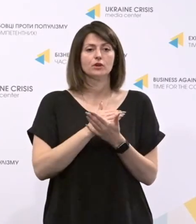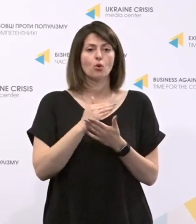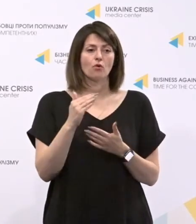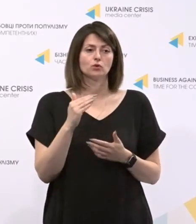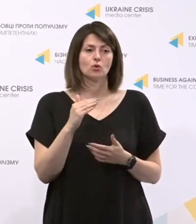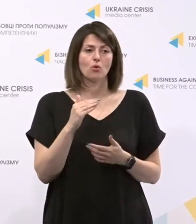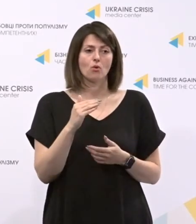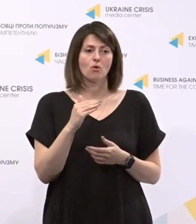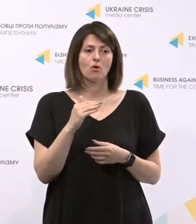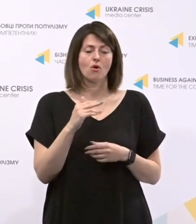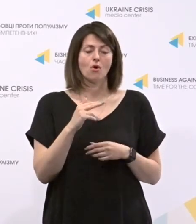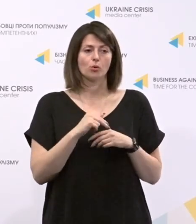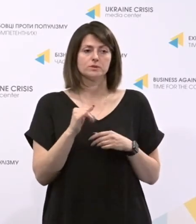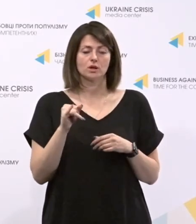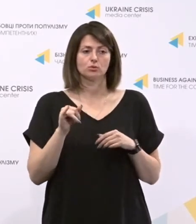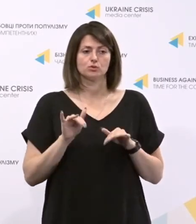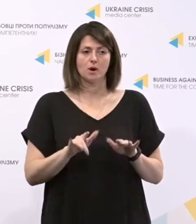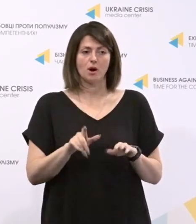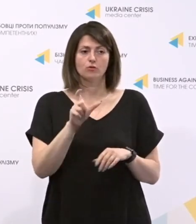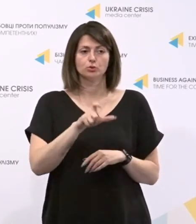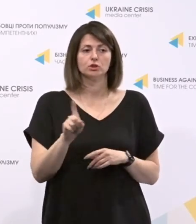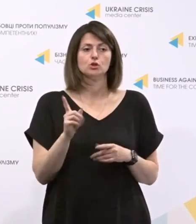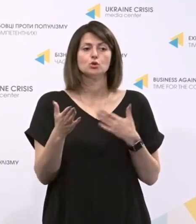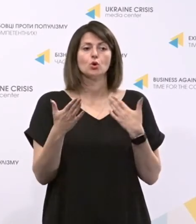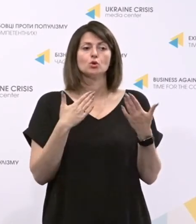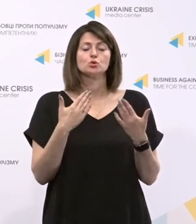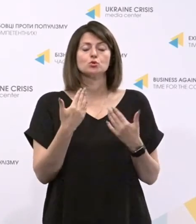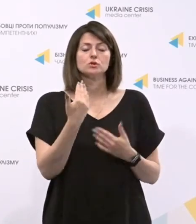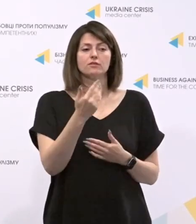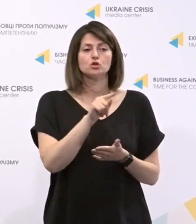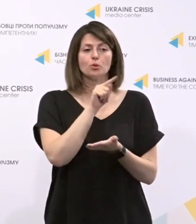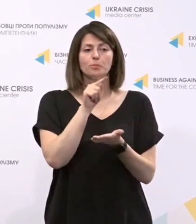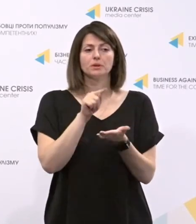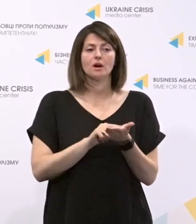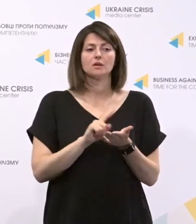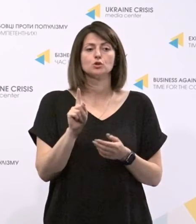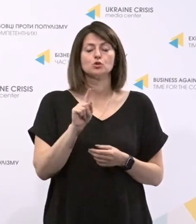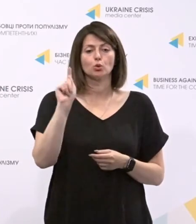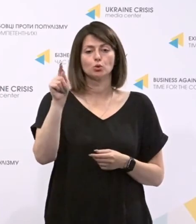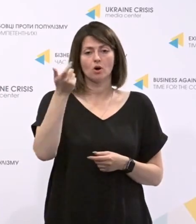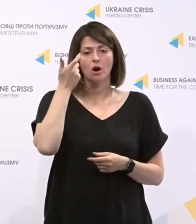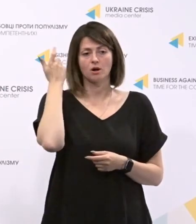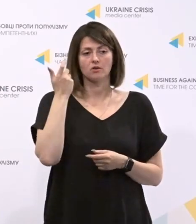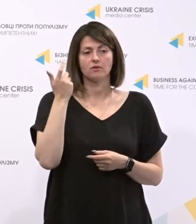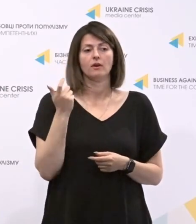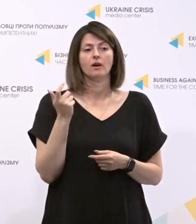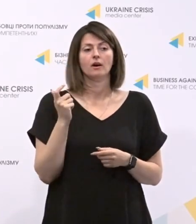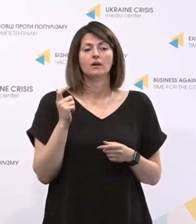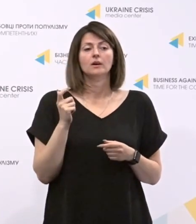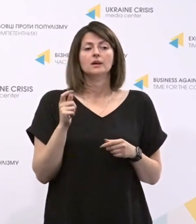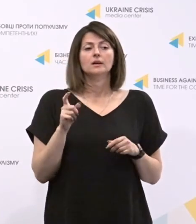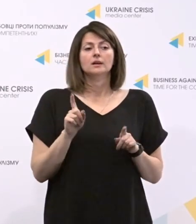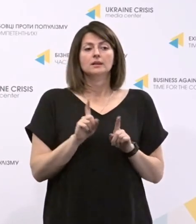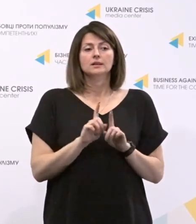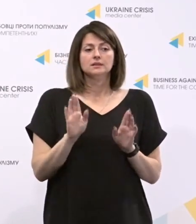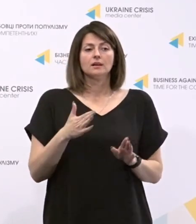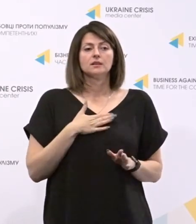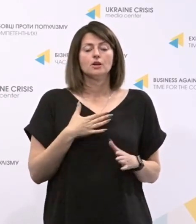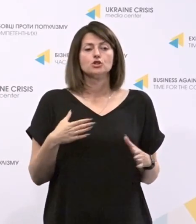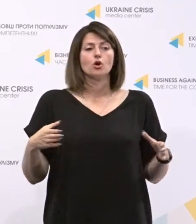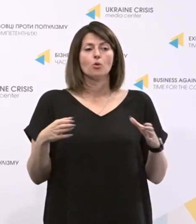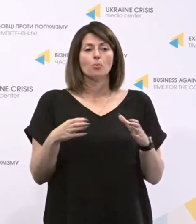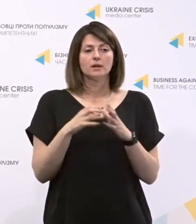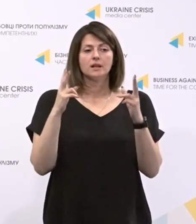With regard to your question on Kharkiv, yes, again, the team has been looking into